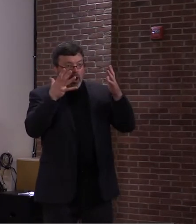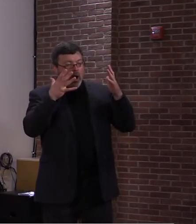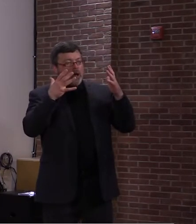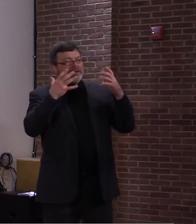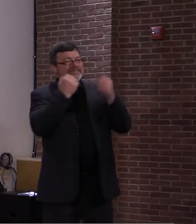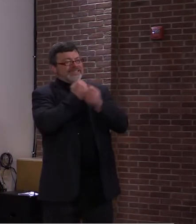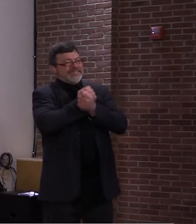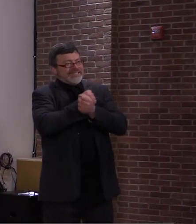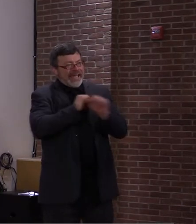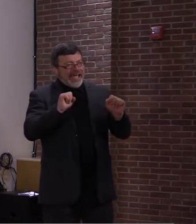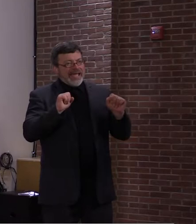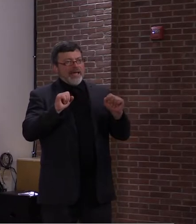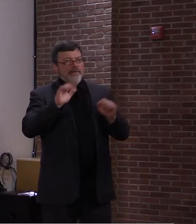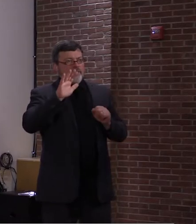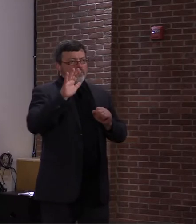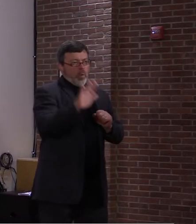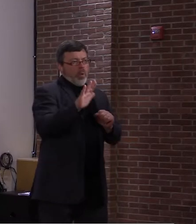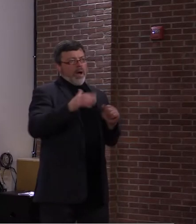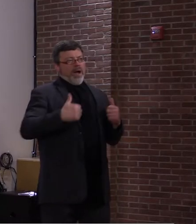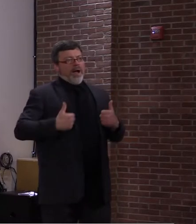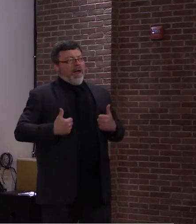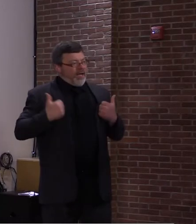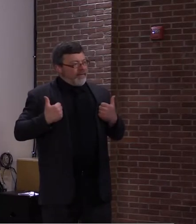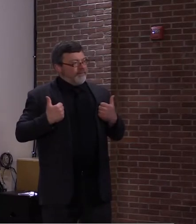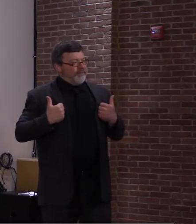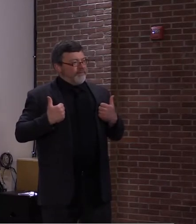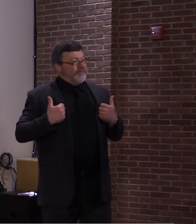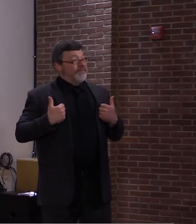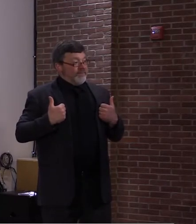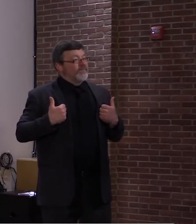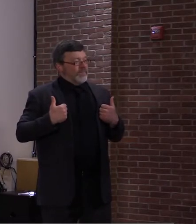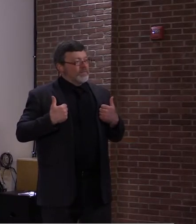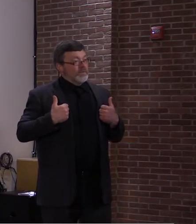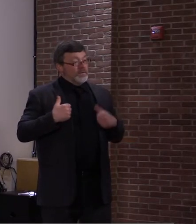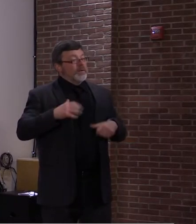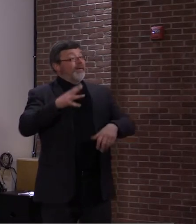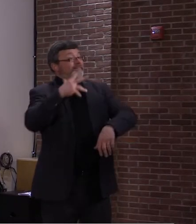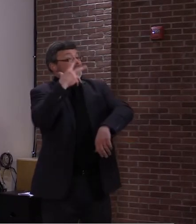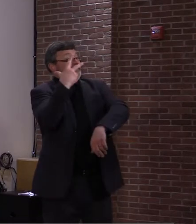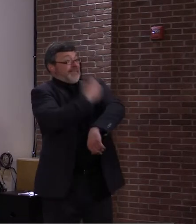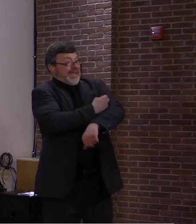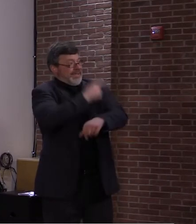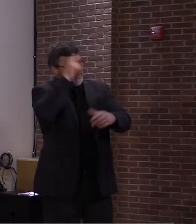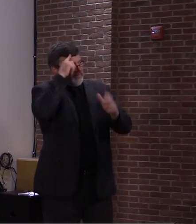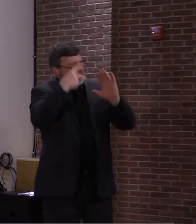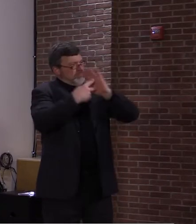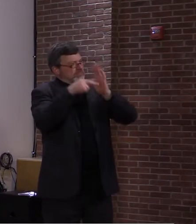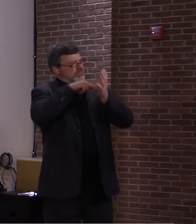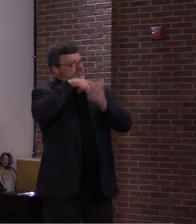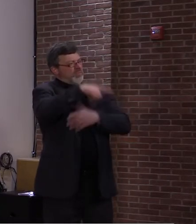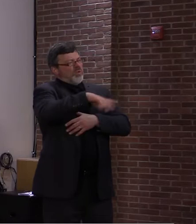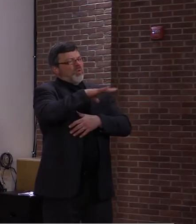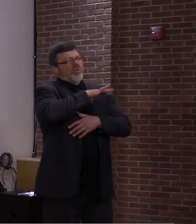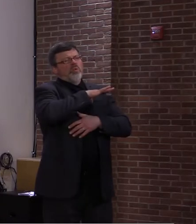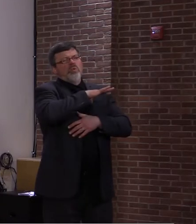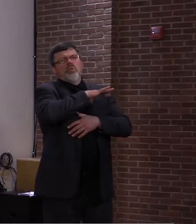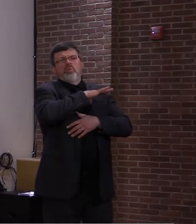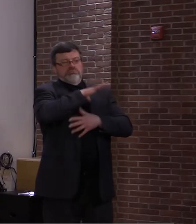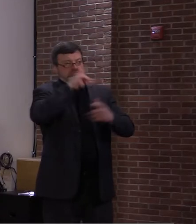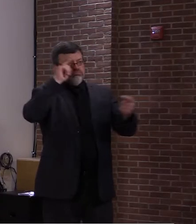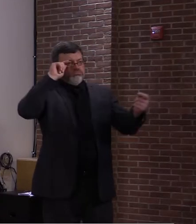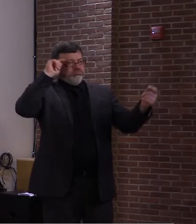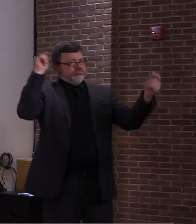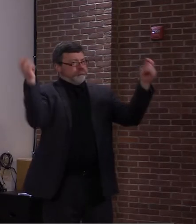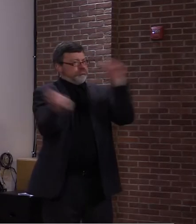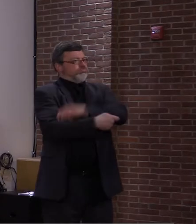possible during that time. Now with vaccine, which has been a game changer nonetheless, the fact of the matter